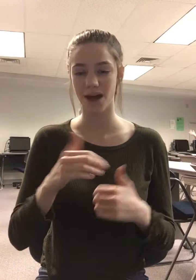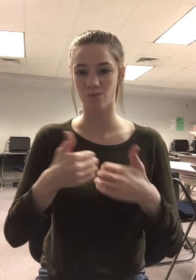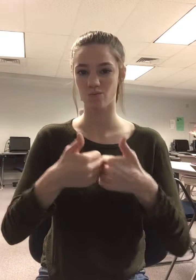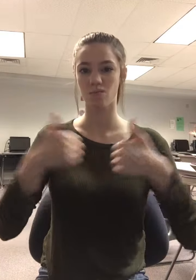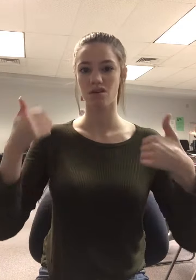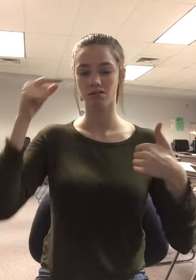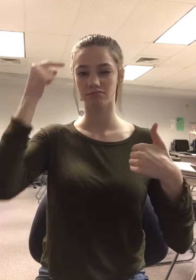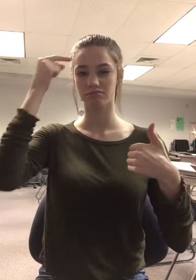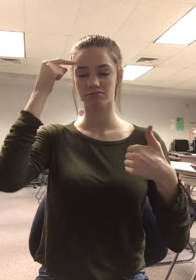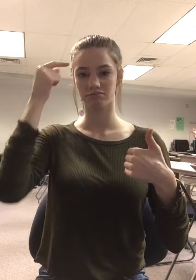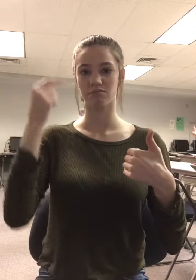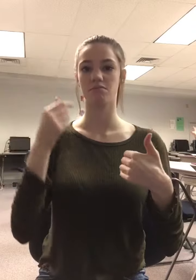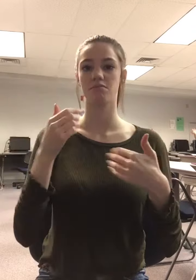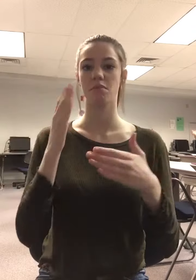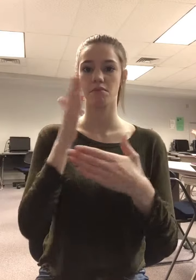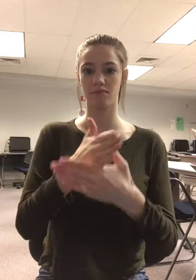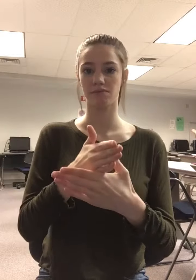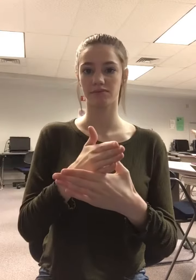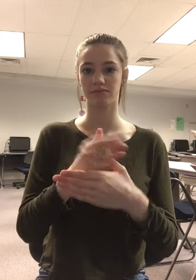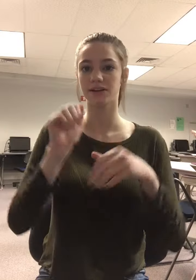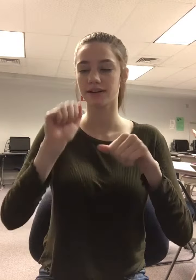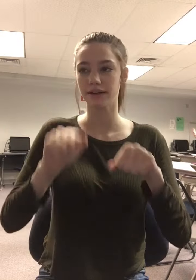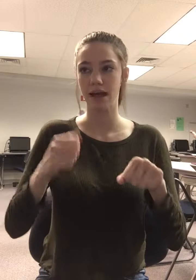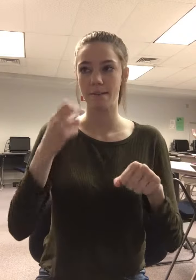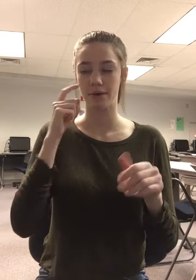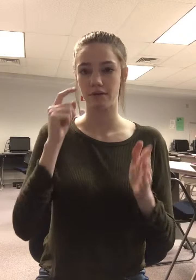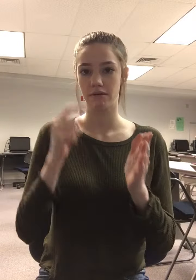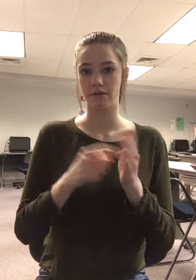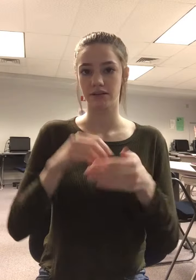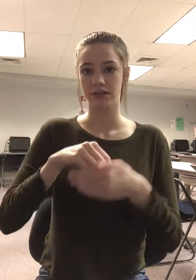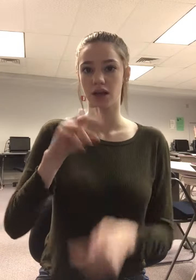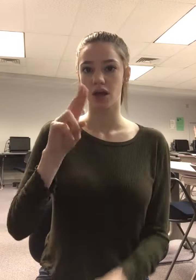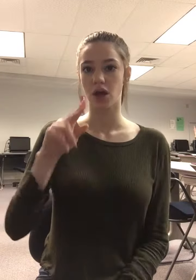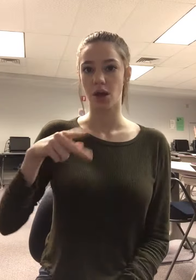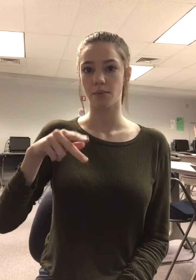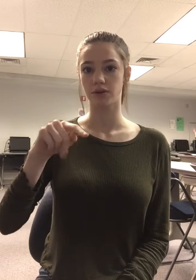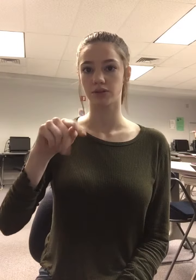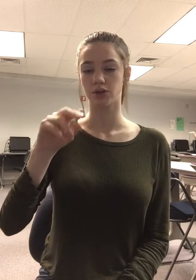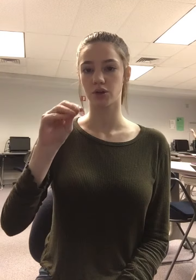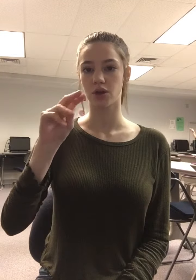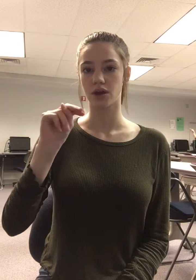restriction can be seen in Upton Sinclair's book, The Jungle.